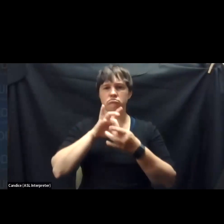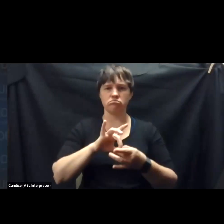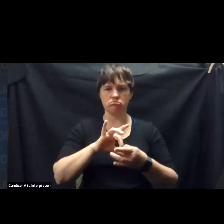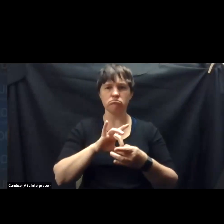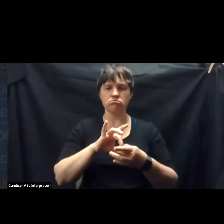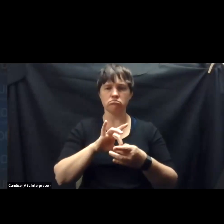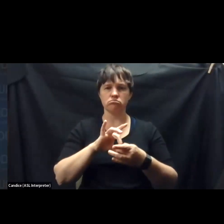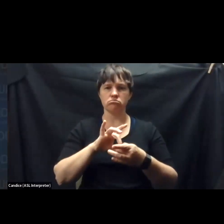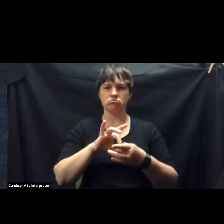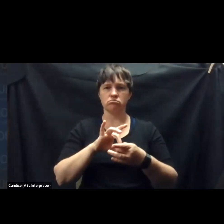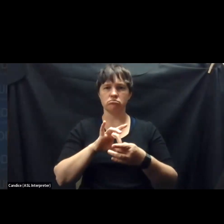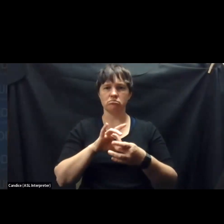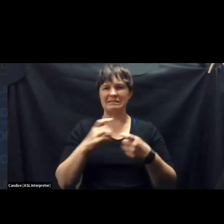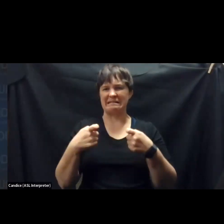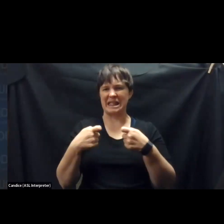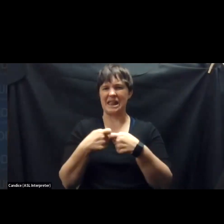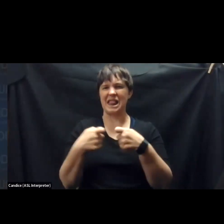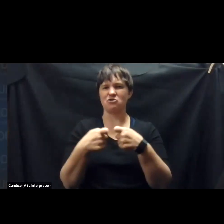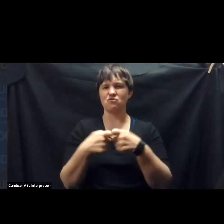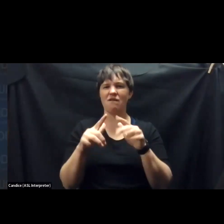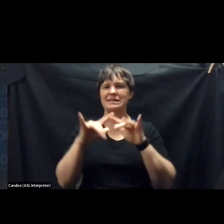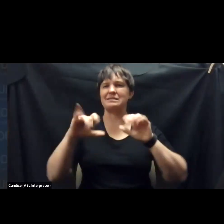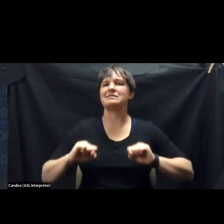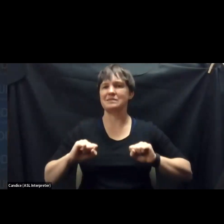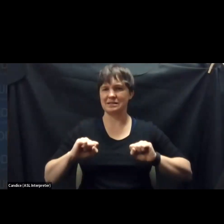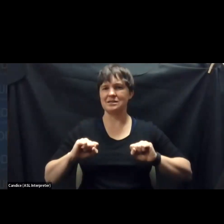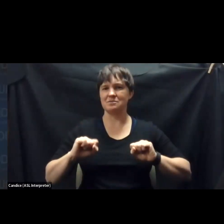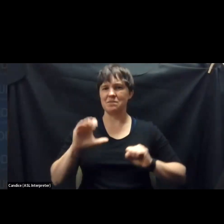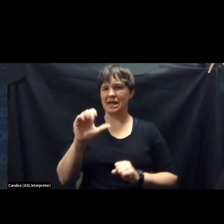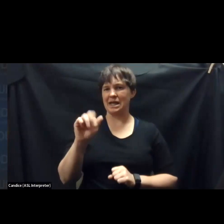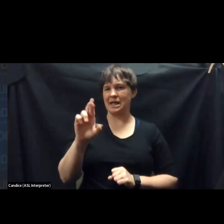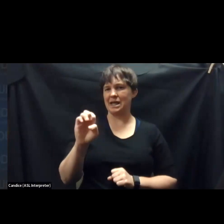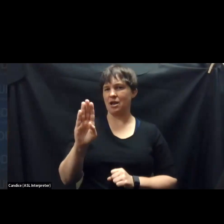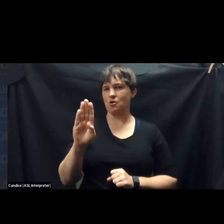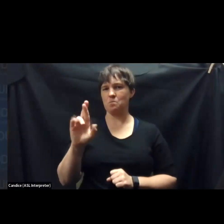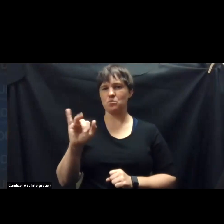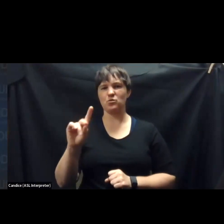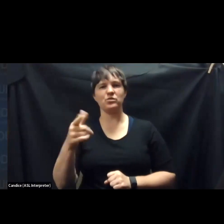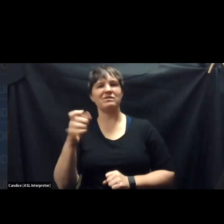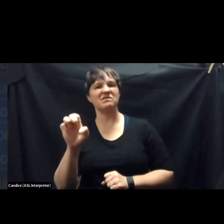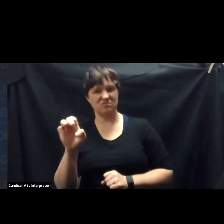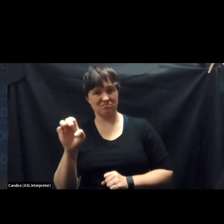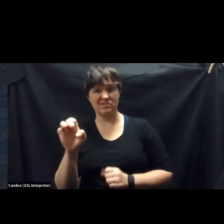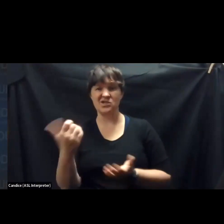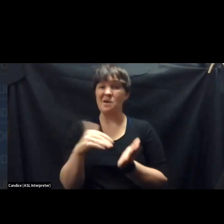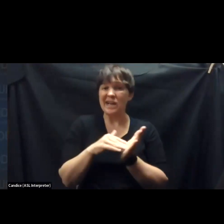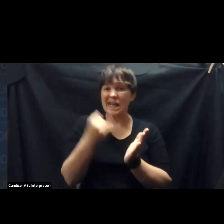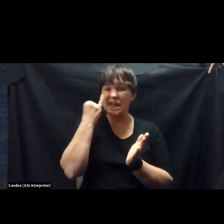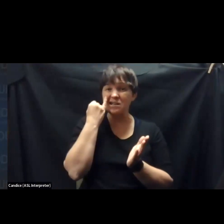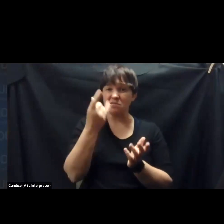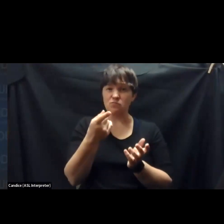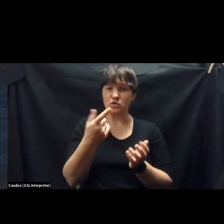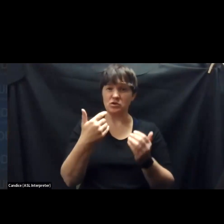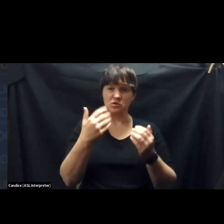the electronic system, care bridge, that kind of thing. And so again, if you're having those kinds